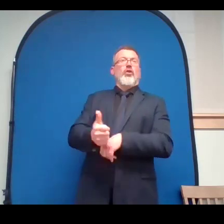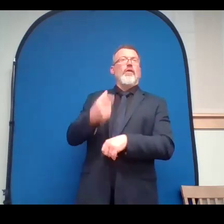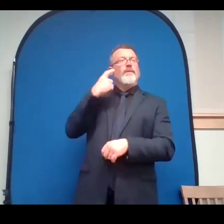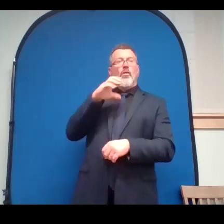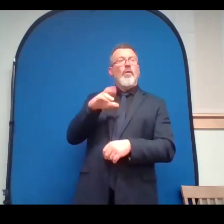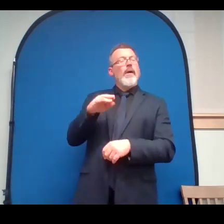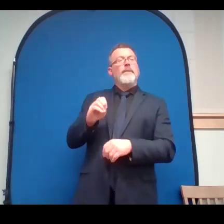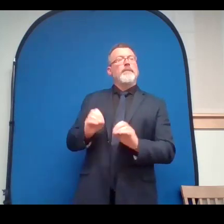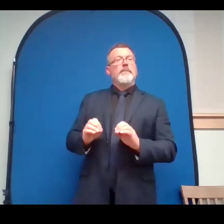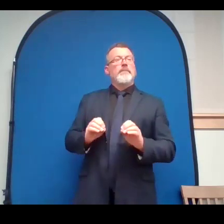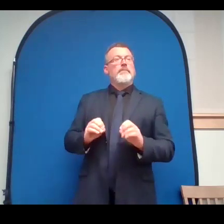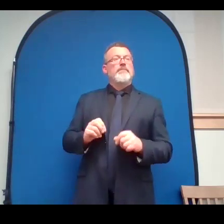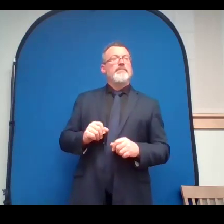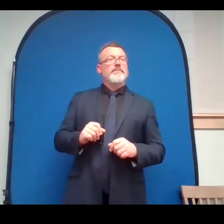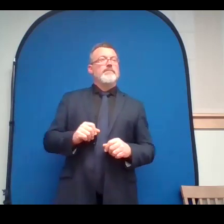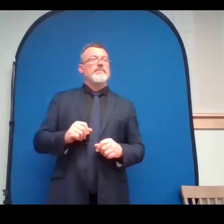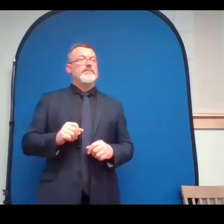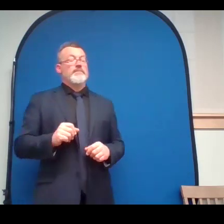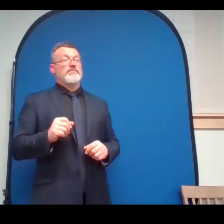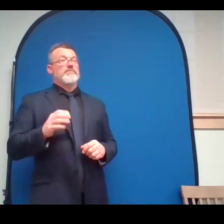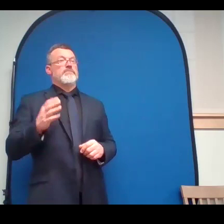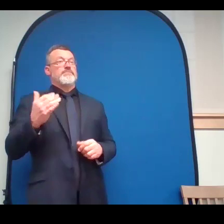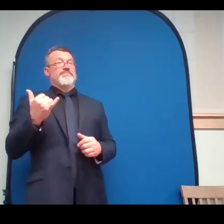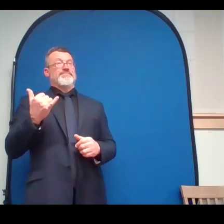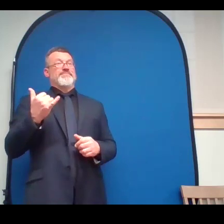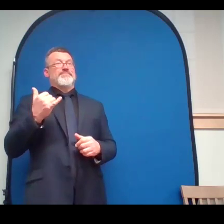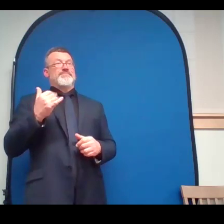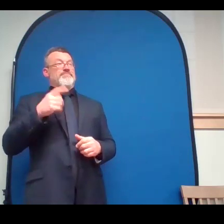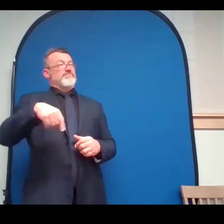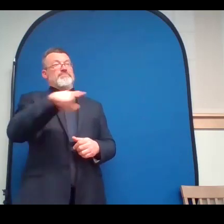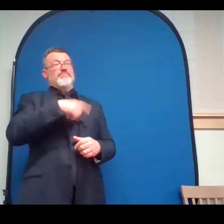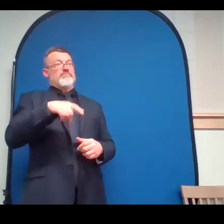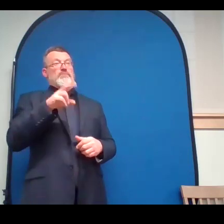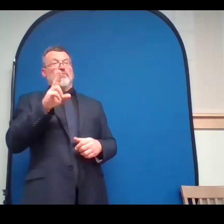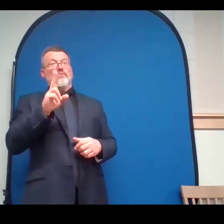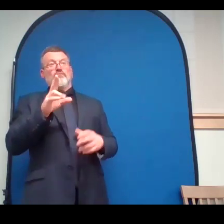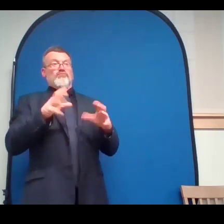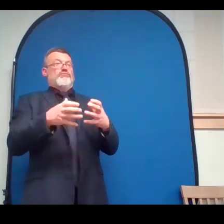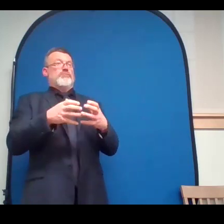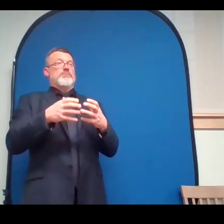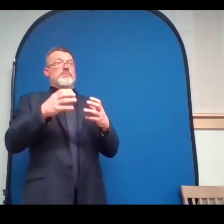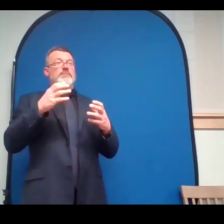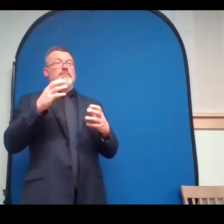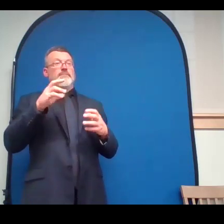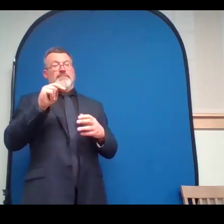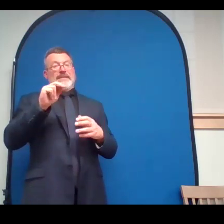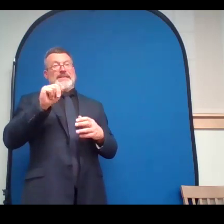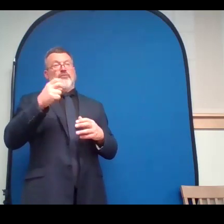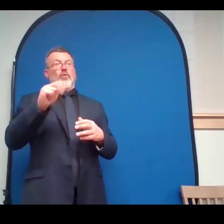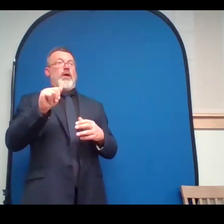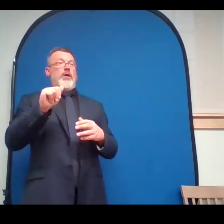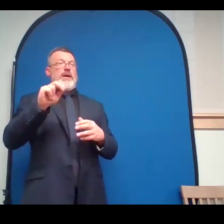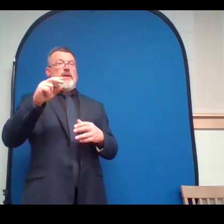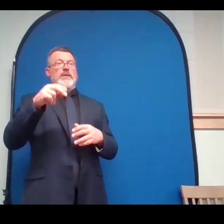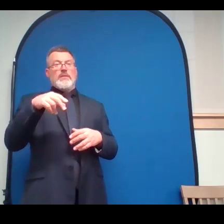instead of the unit being threatened, it had been the Nashua High School, would you want to have charged the person who made the